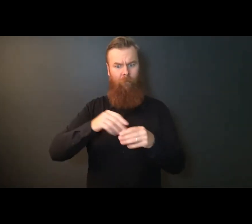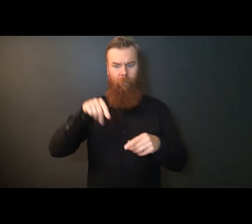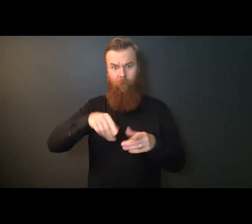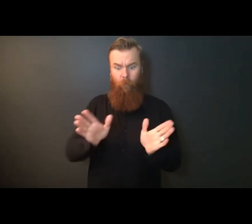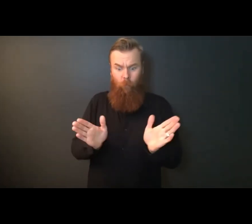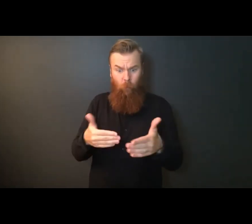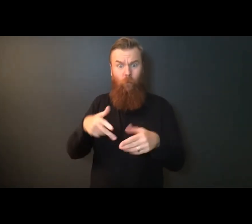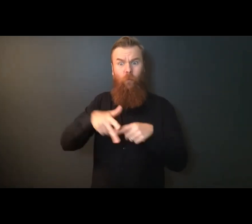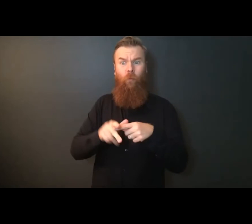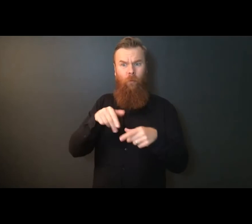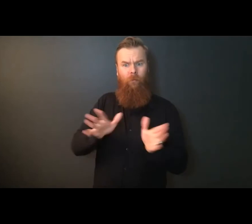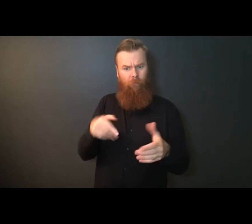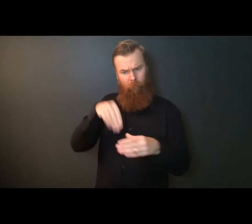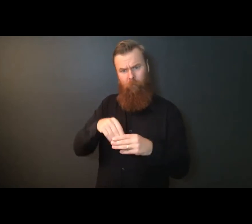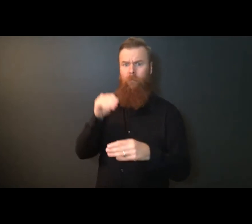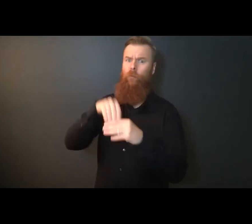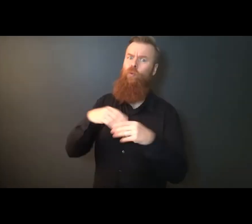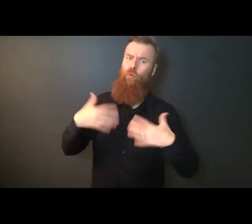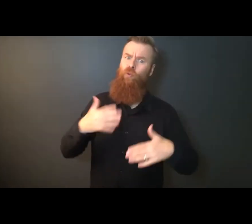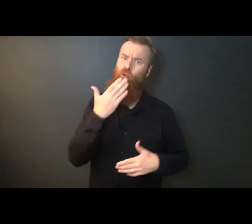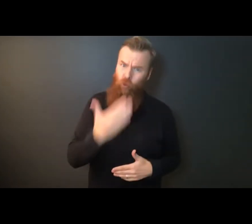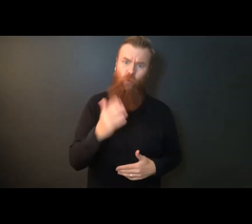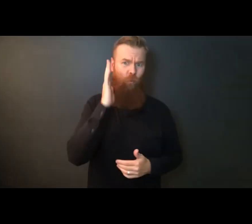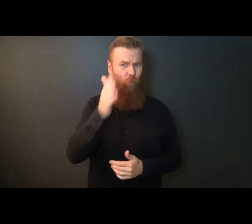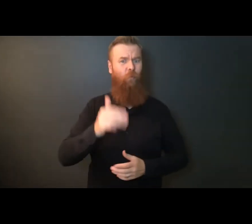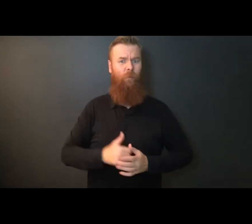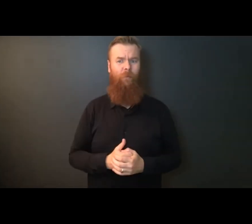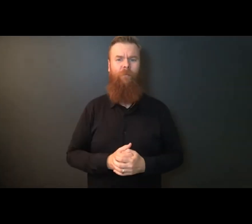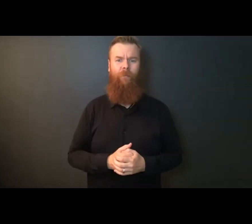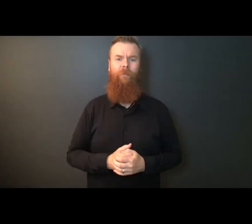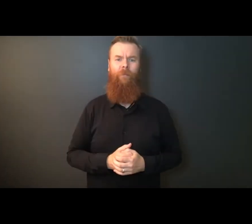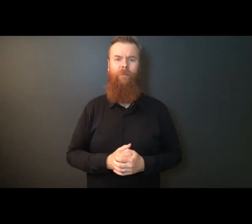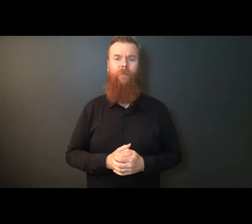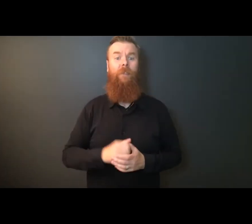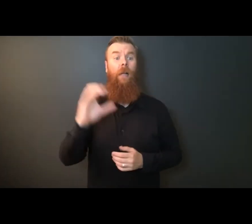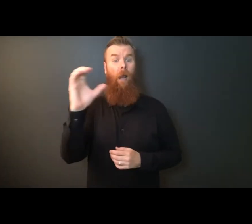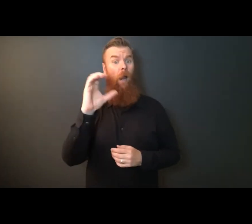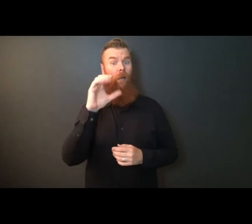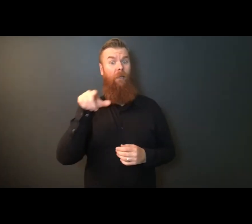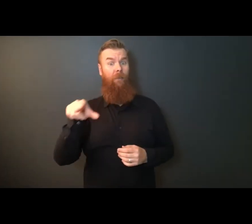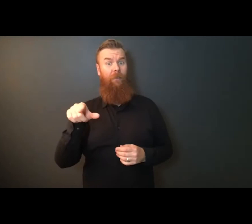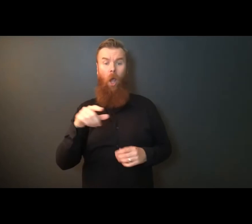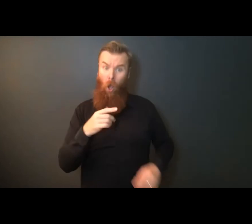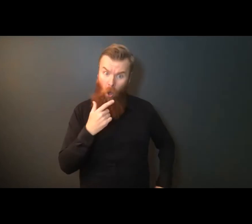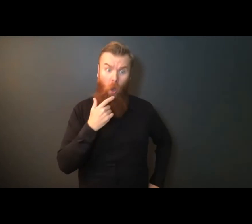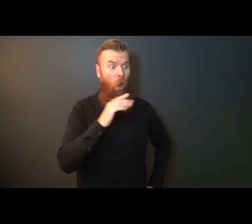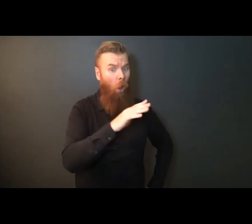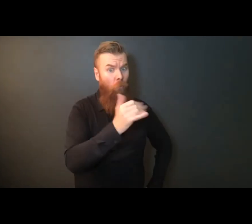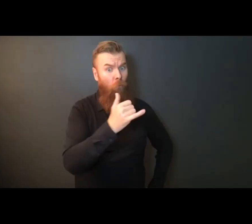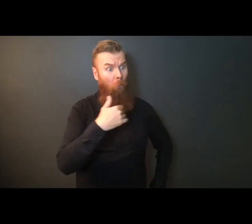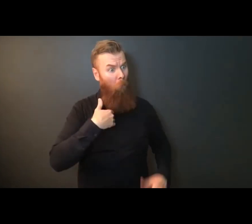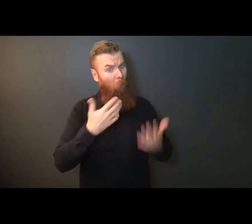Yeah, I think I wonder if that's something, Nafisa, we can think about in sort of the introduction, but also in the